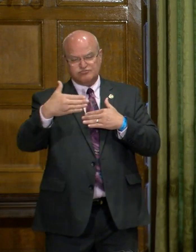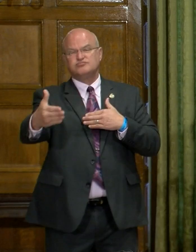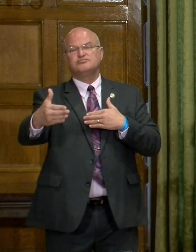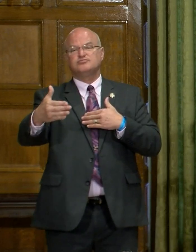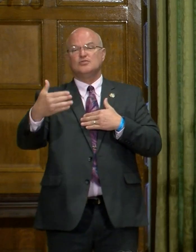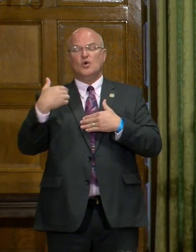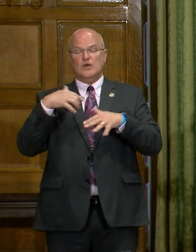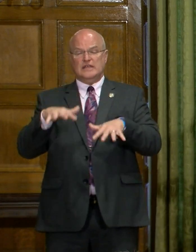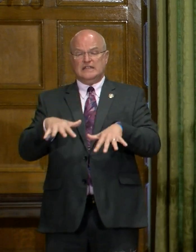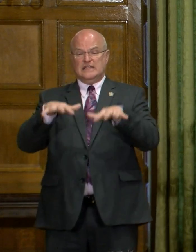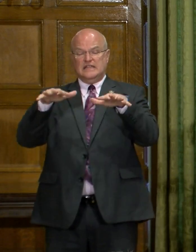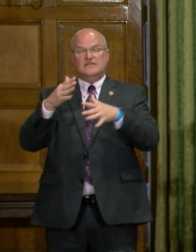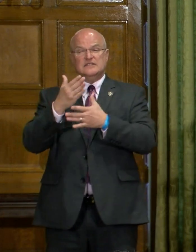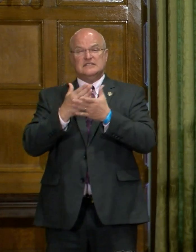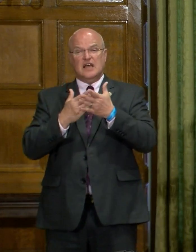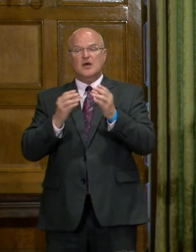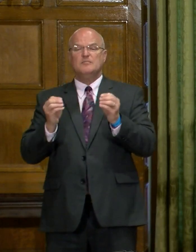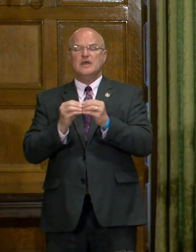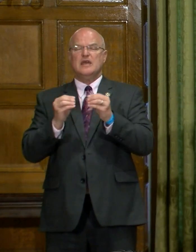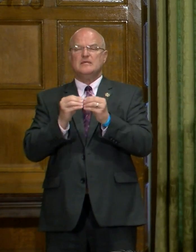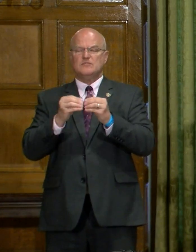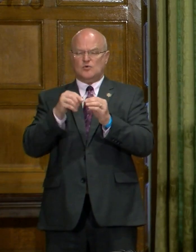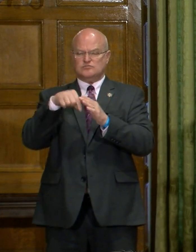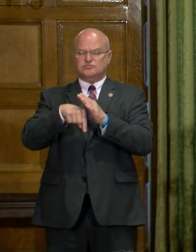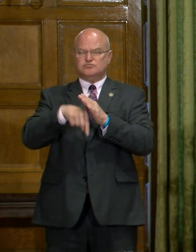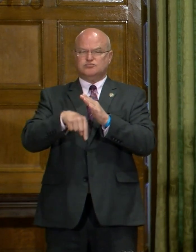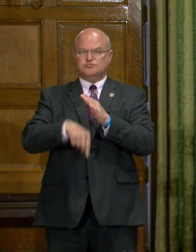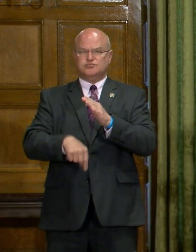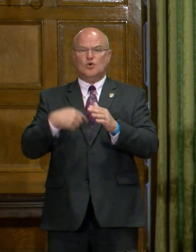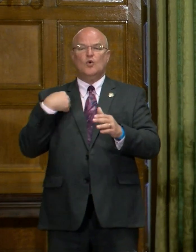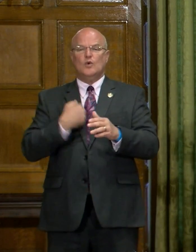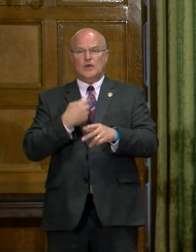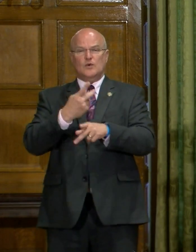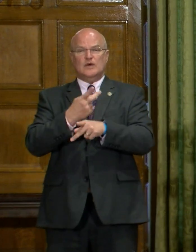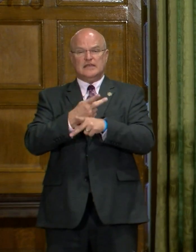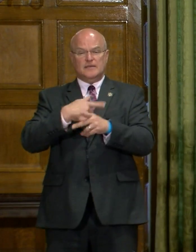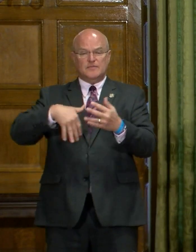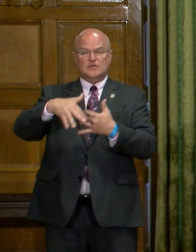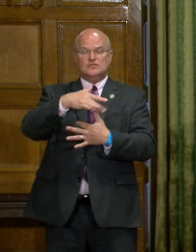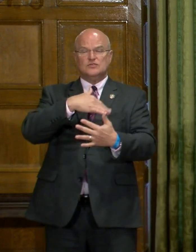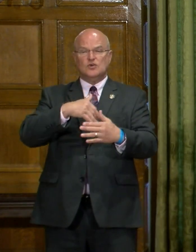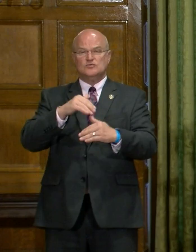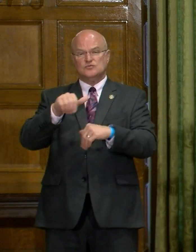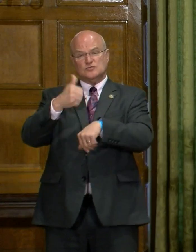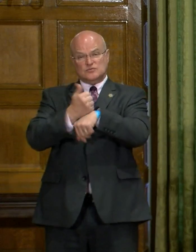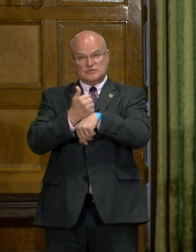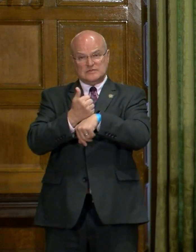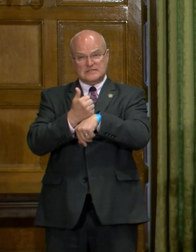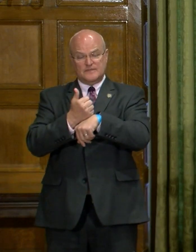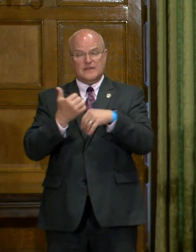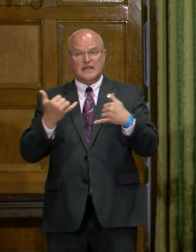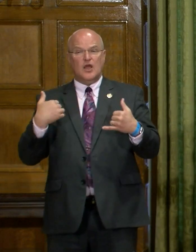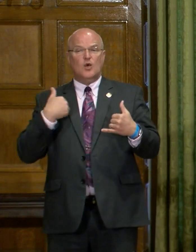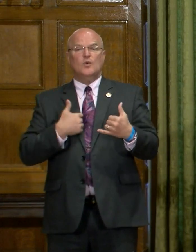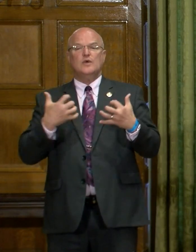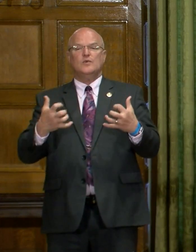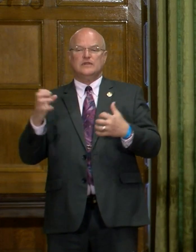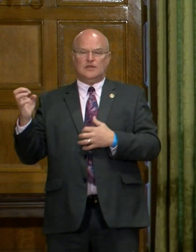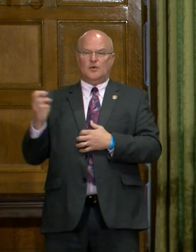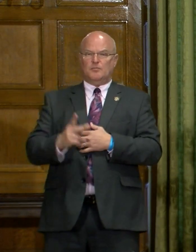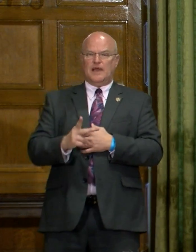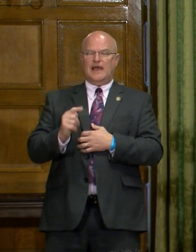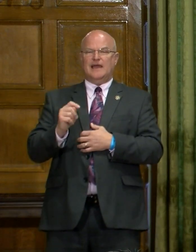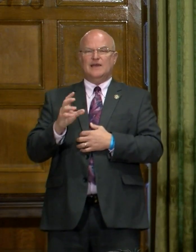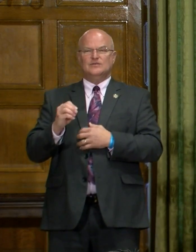and as we go into further phases. We will keep those social restrictions in place. We just want to be able to go